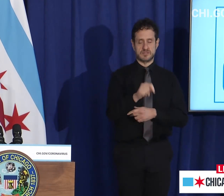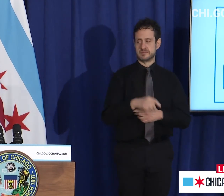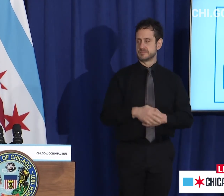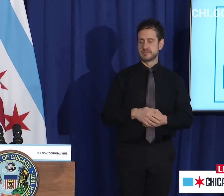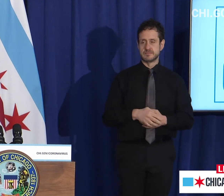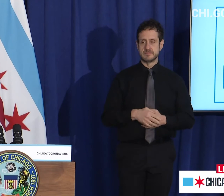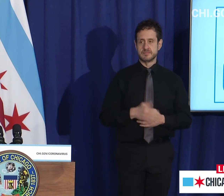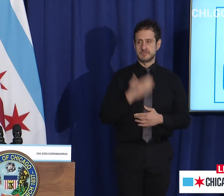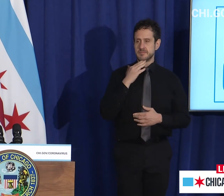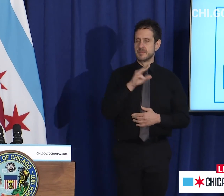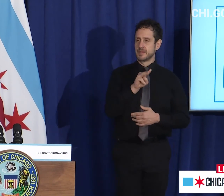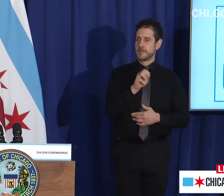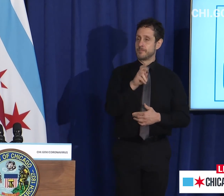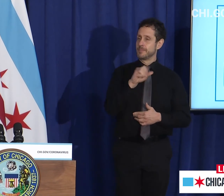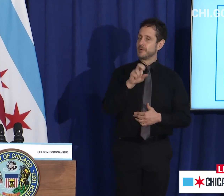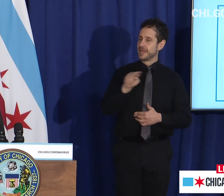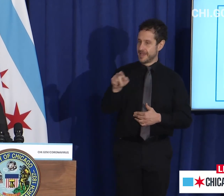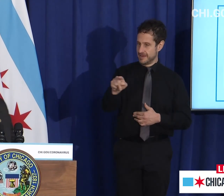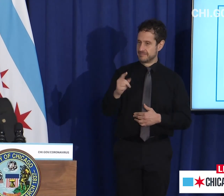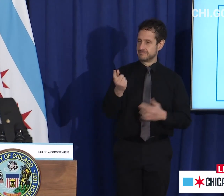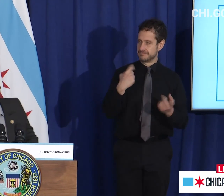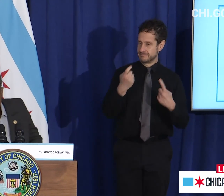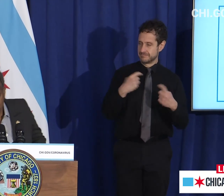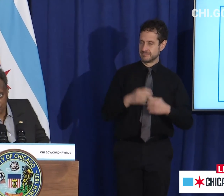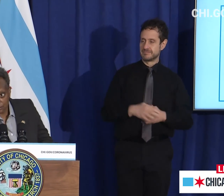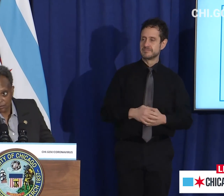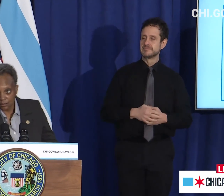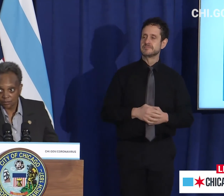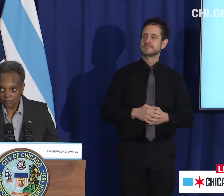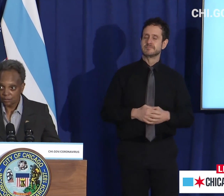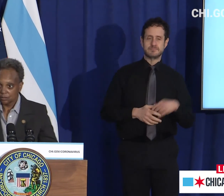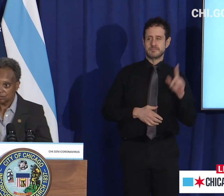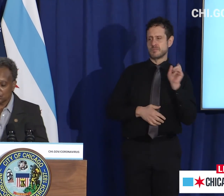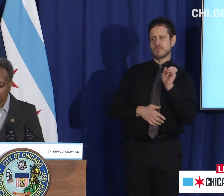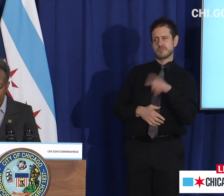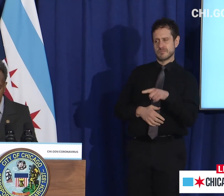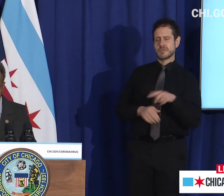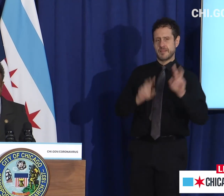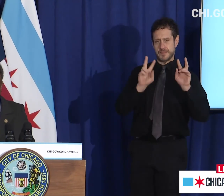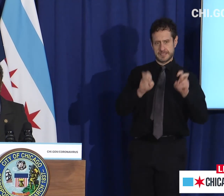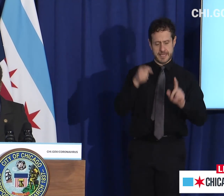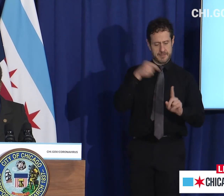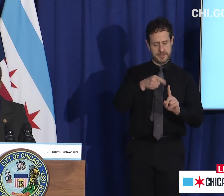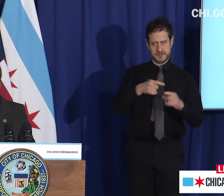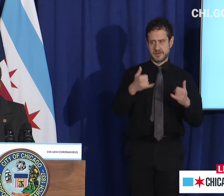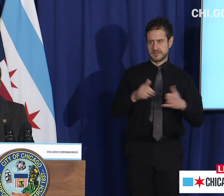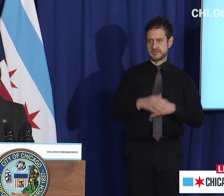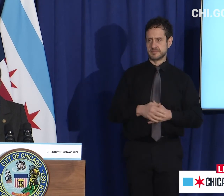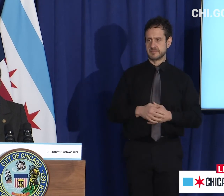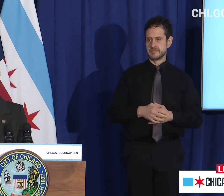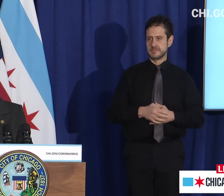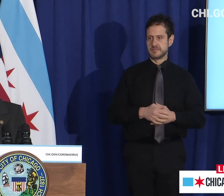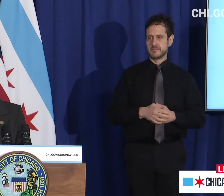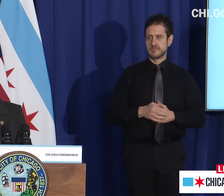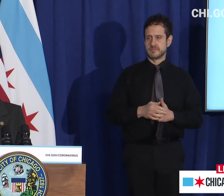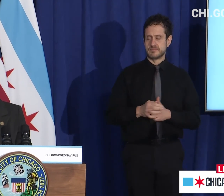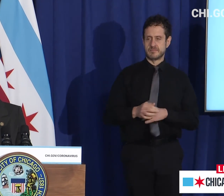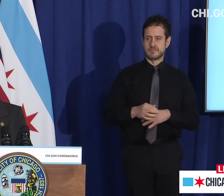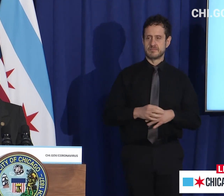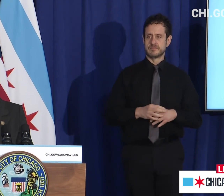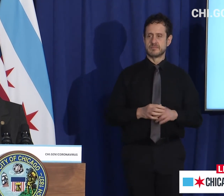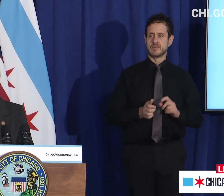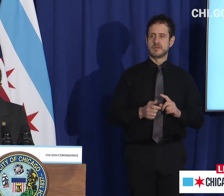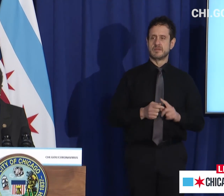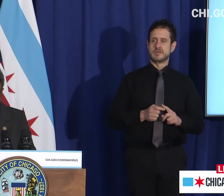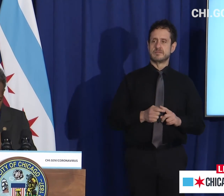Mary Ann, happy to entertain any questions you have. Mayor, on the topic that we're talking right now, from John Greenfield